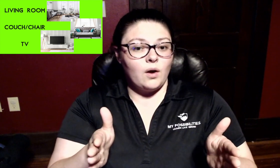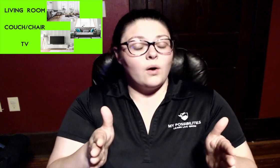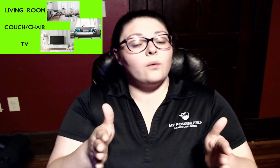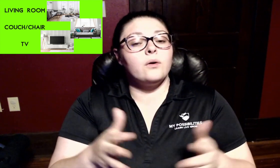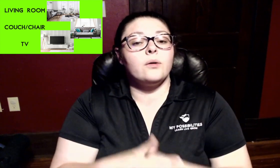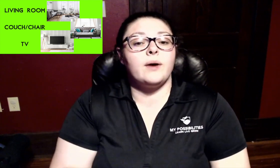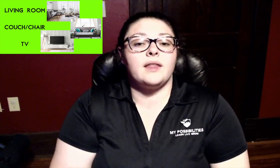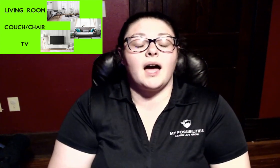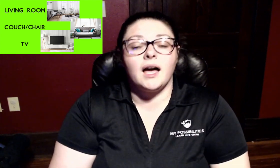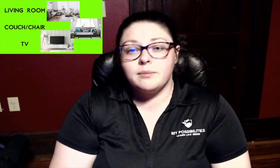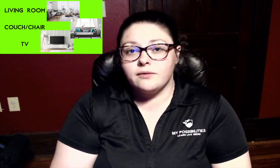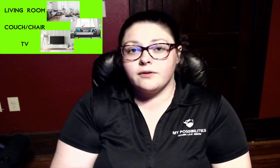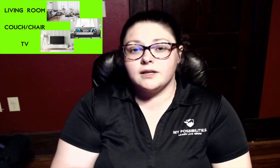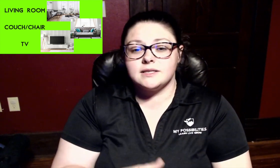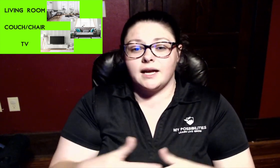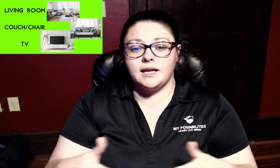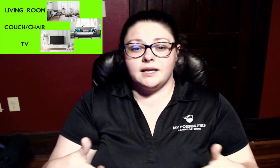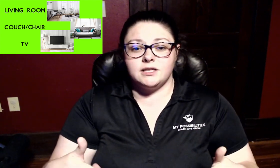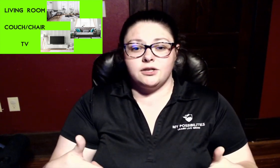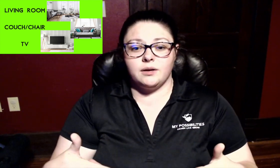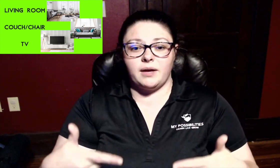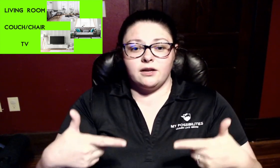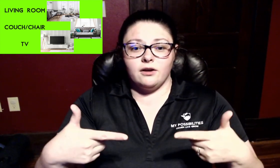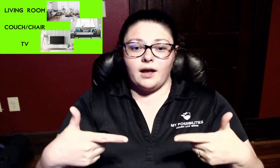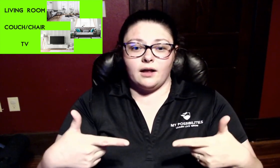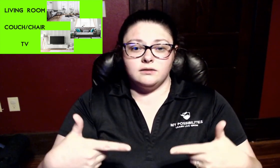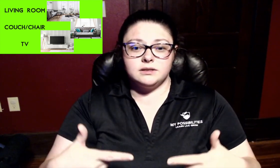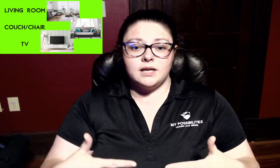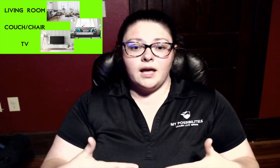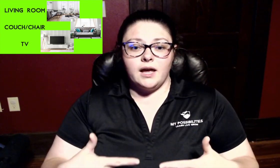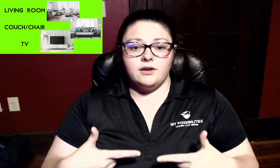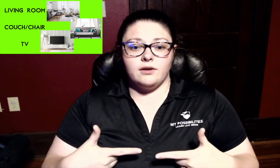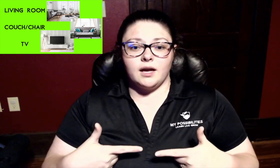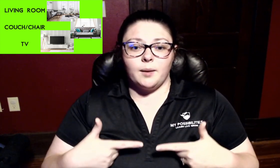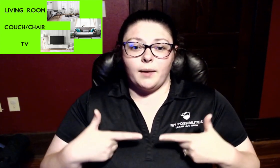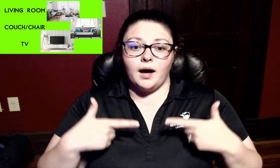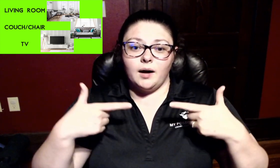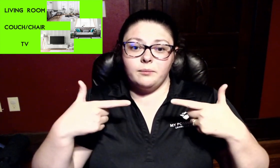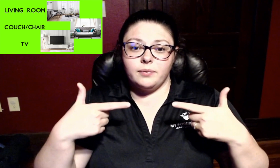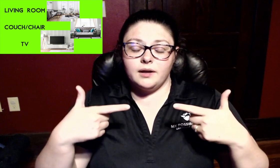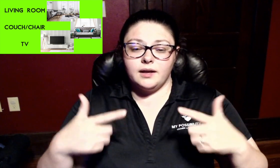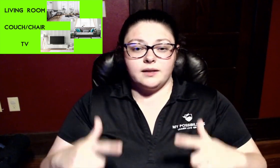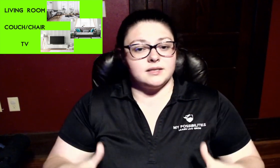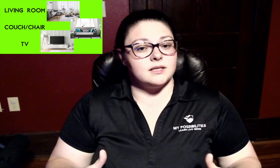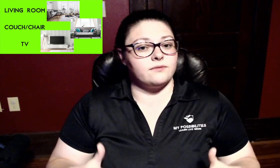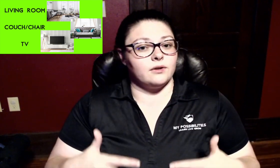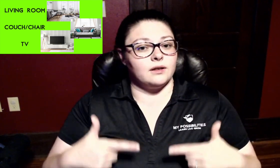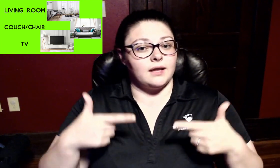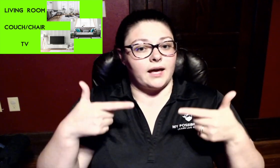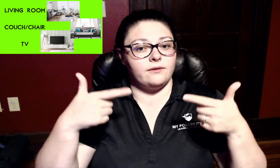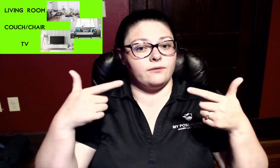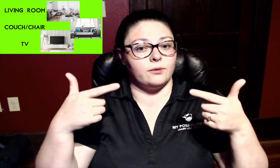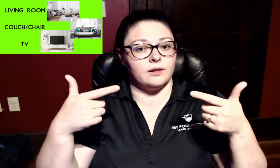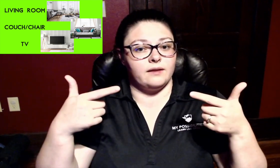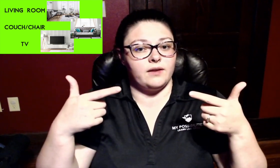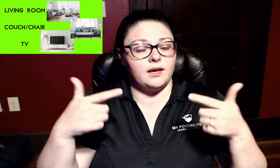Or the way that I prefer to sign it is you can make your L's and you can come up, and this is for life or living.